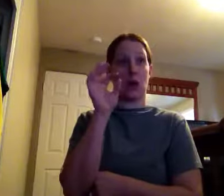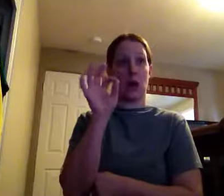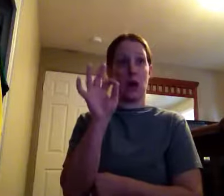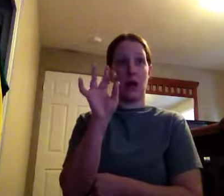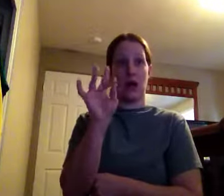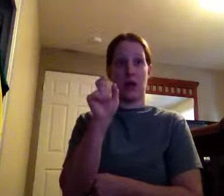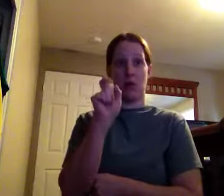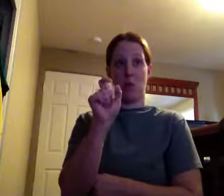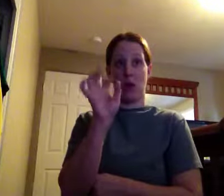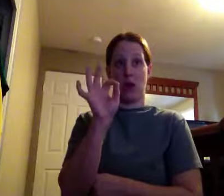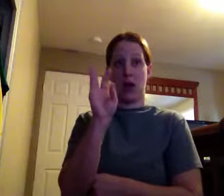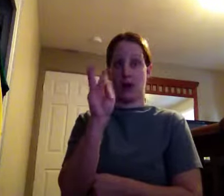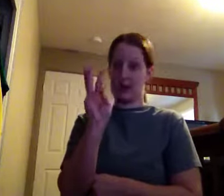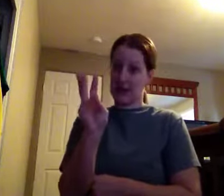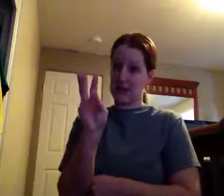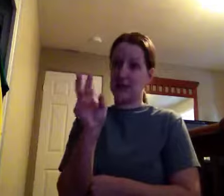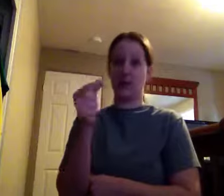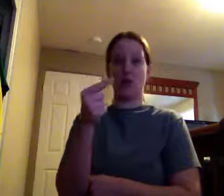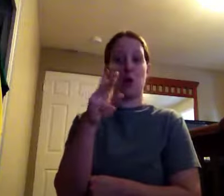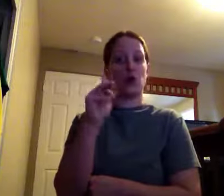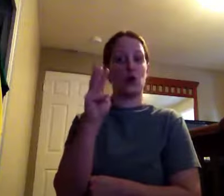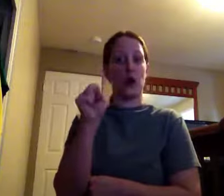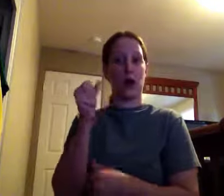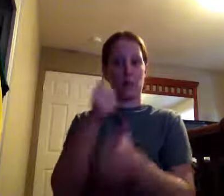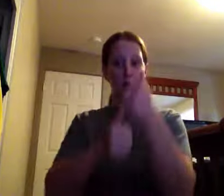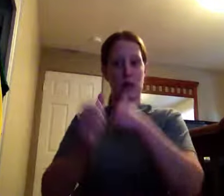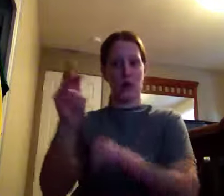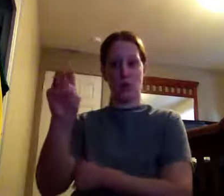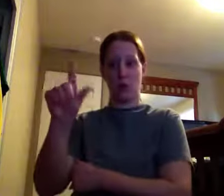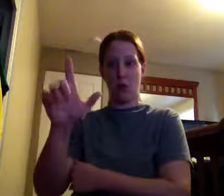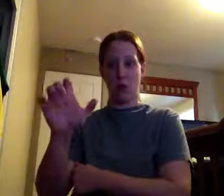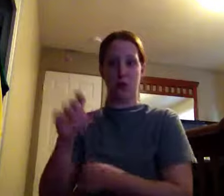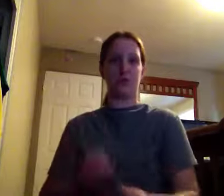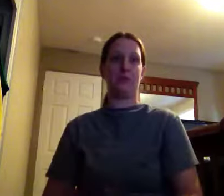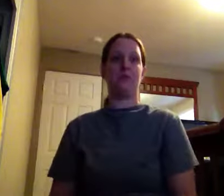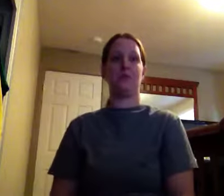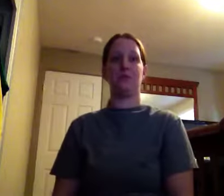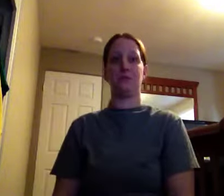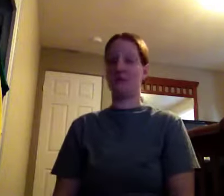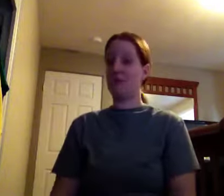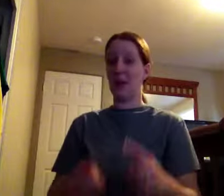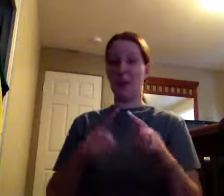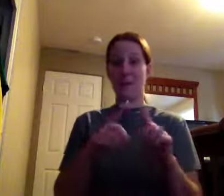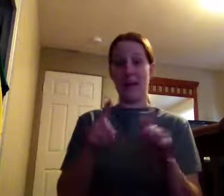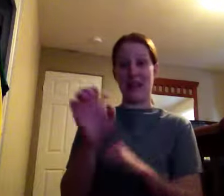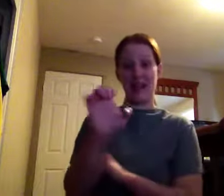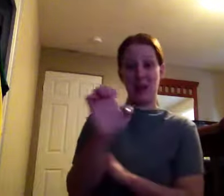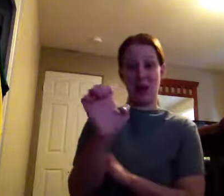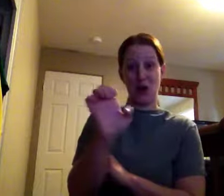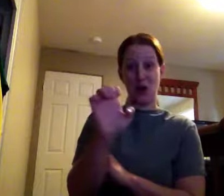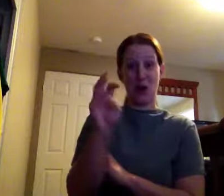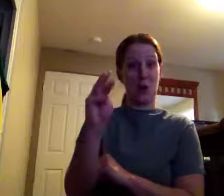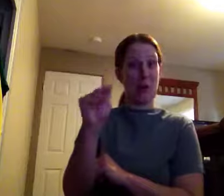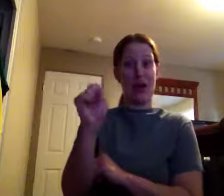grams per mole. I don't know my empirical mass, though. And guess what? They don't tell me the empirical formula. They're not very nice. They